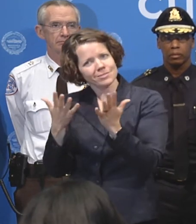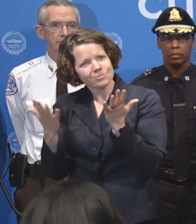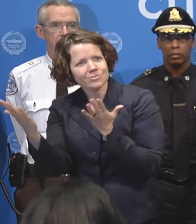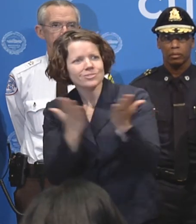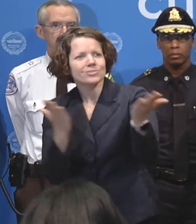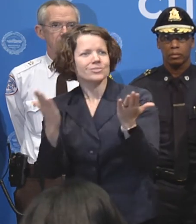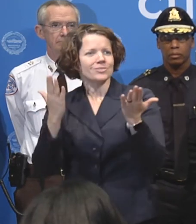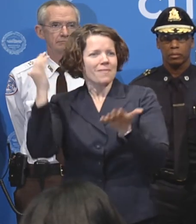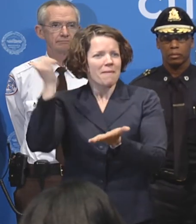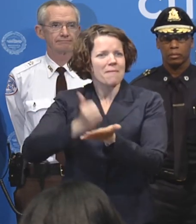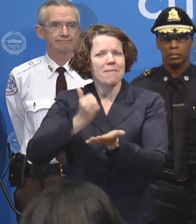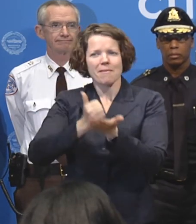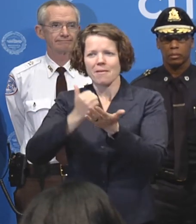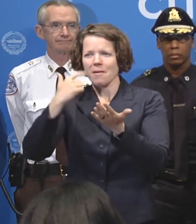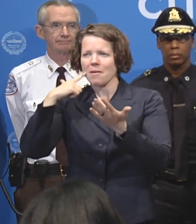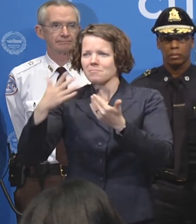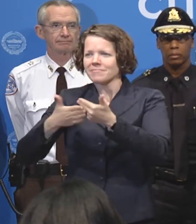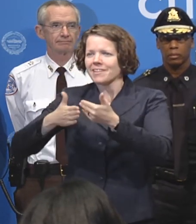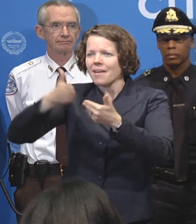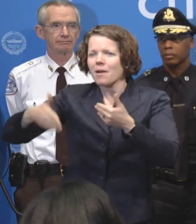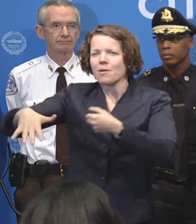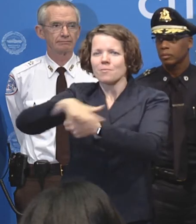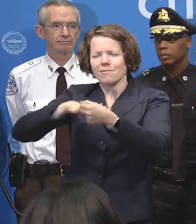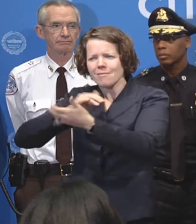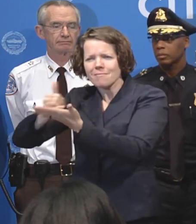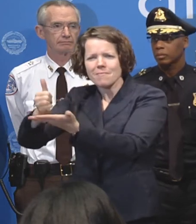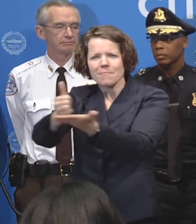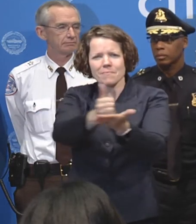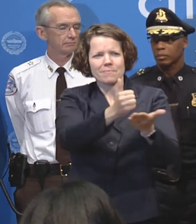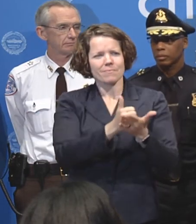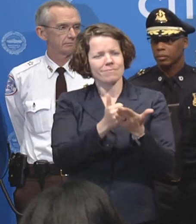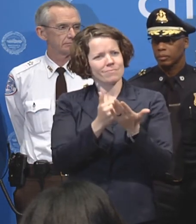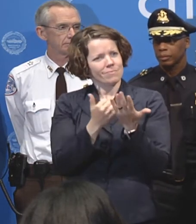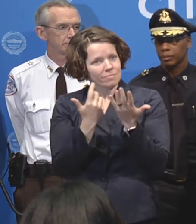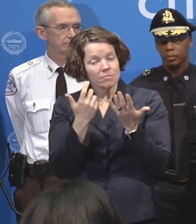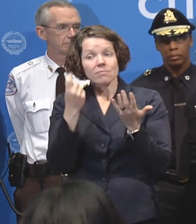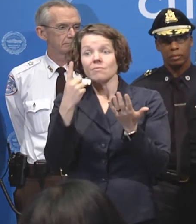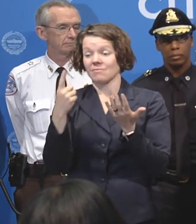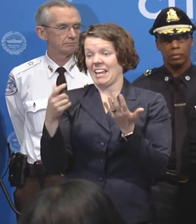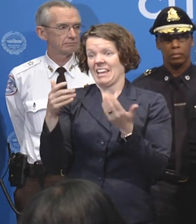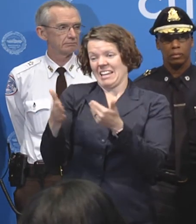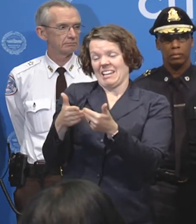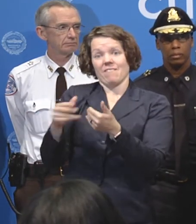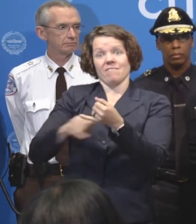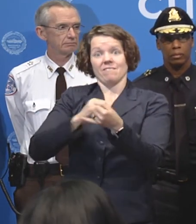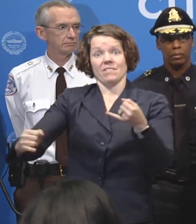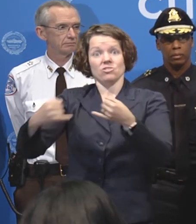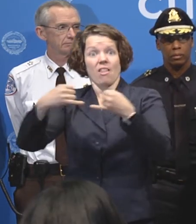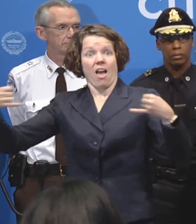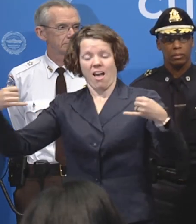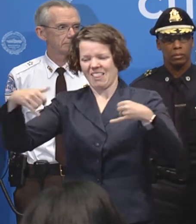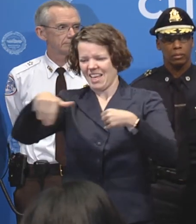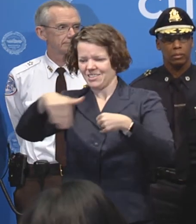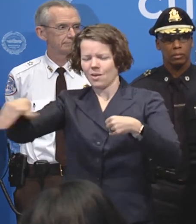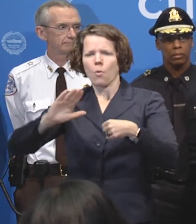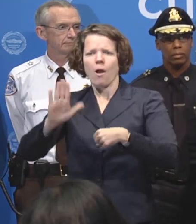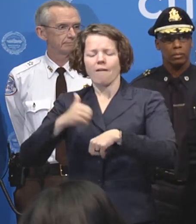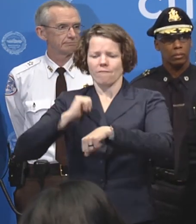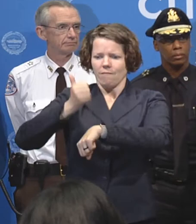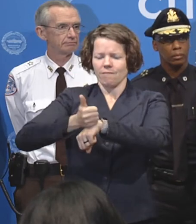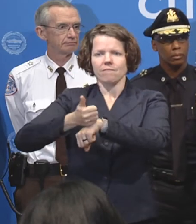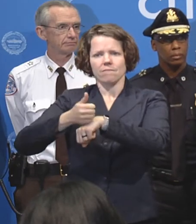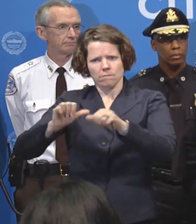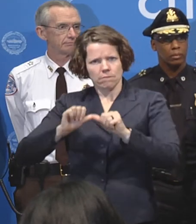people, encourage people to recognize One Boston Day in a way that's meaningful to them. Simply could be buying somebody a cup of coffee, holding a door for somebody.